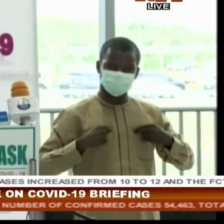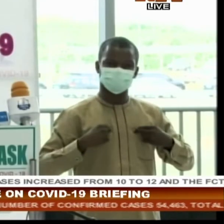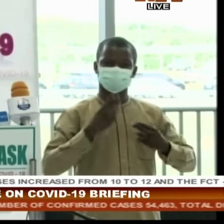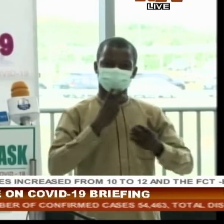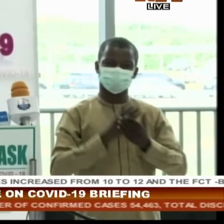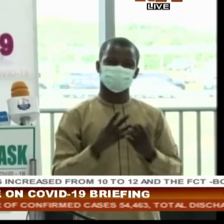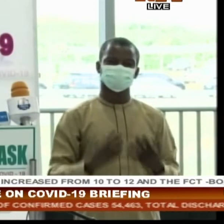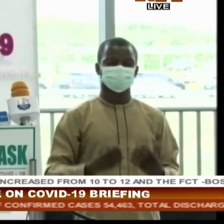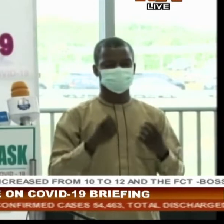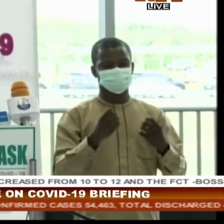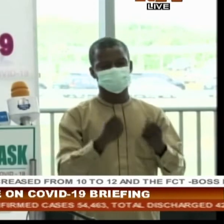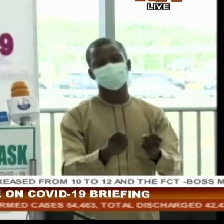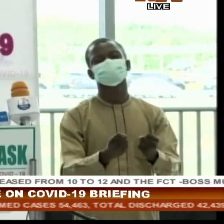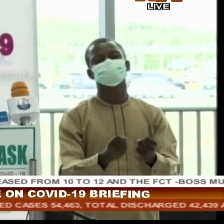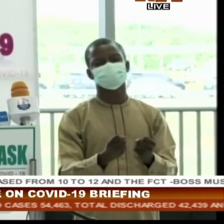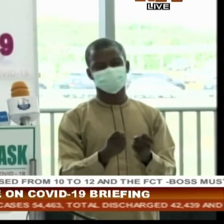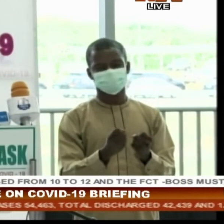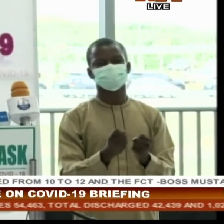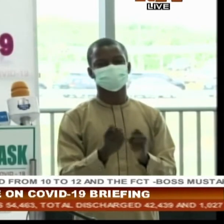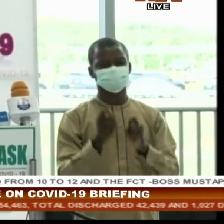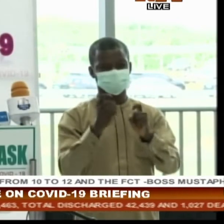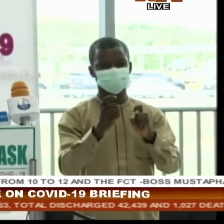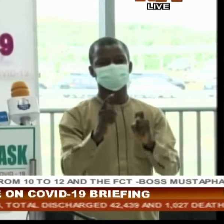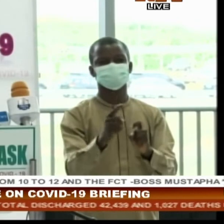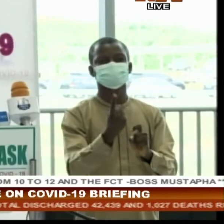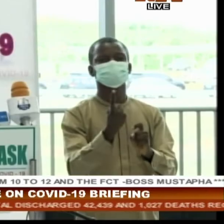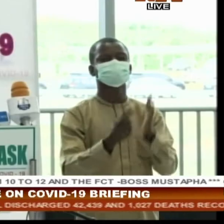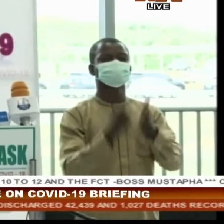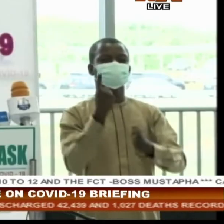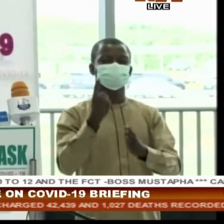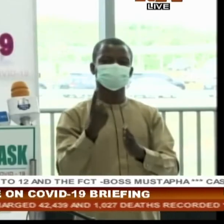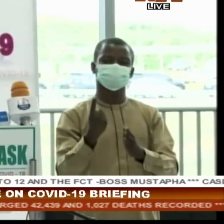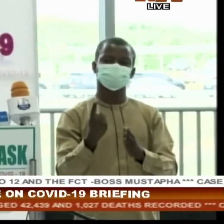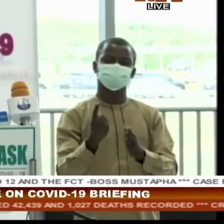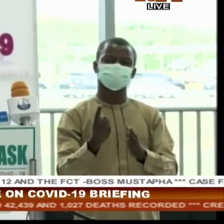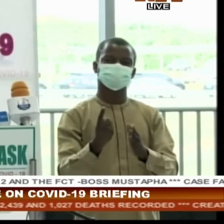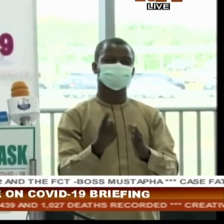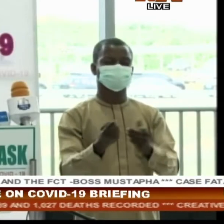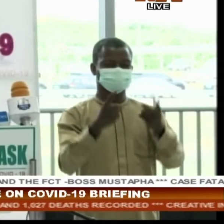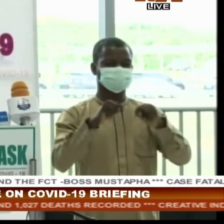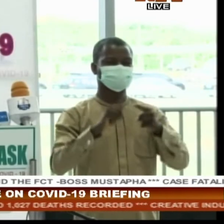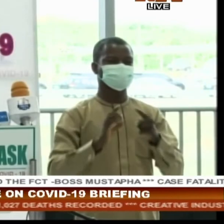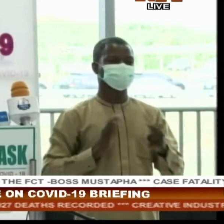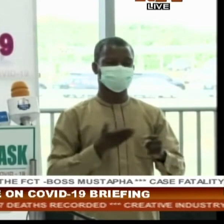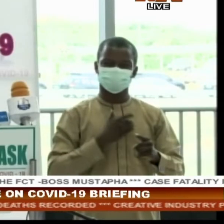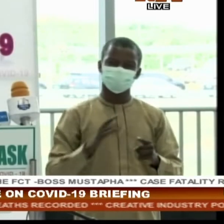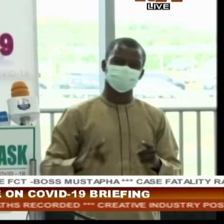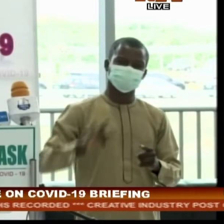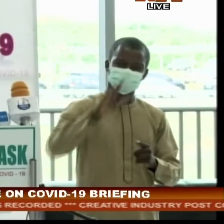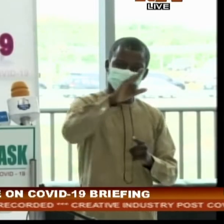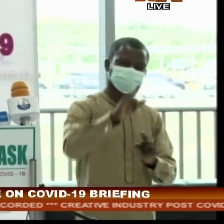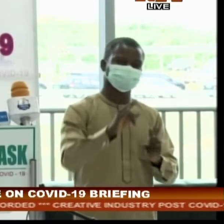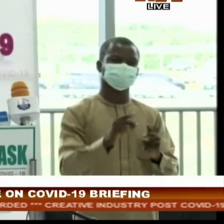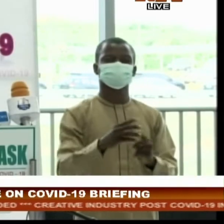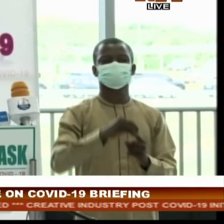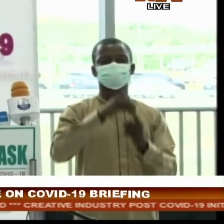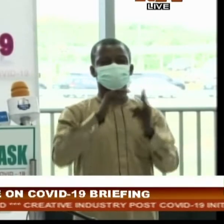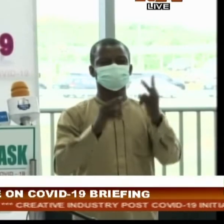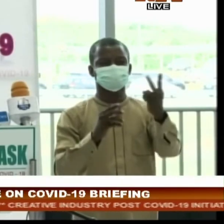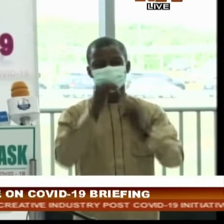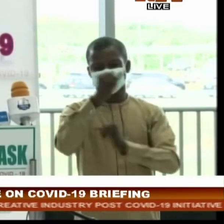well-being is accorded when they pass through our airports, particularly the two international